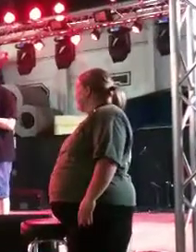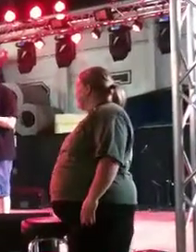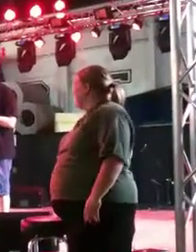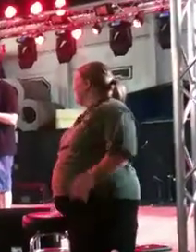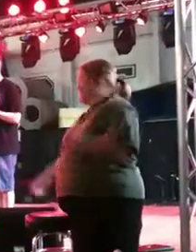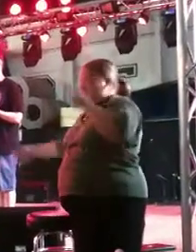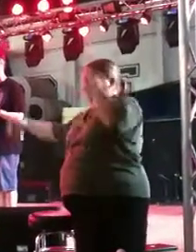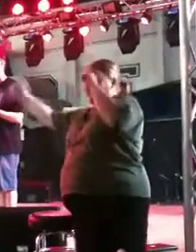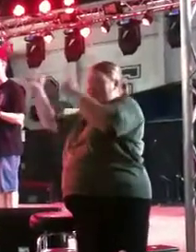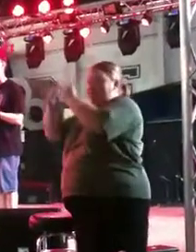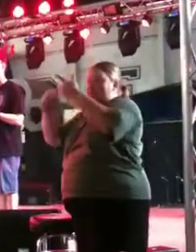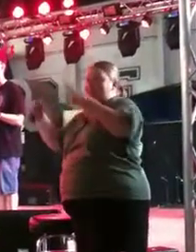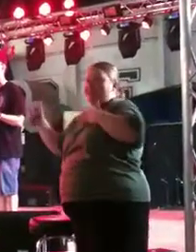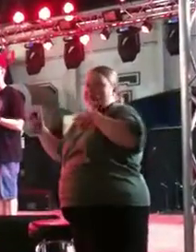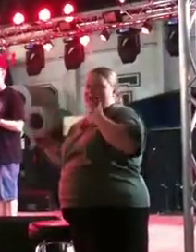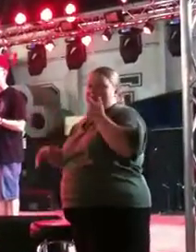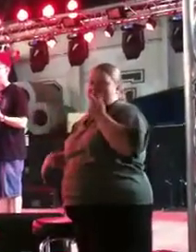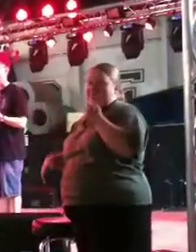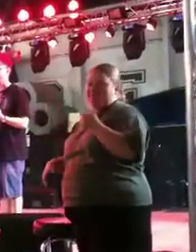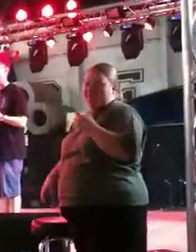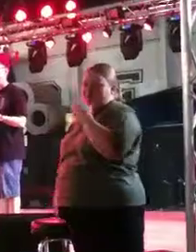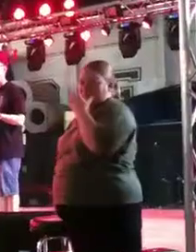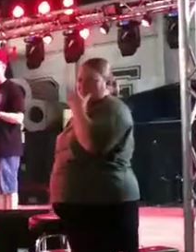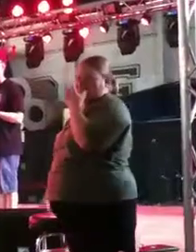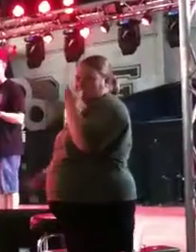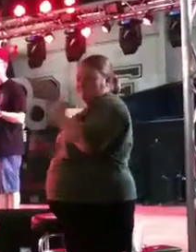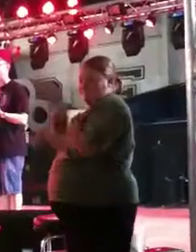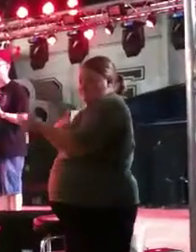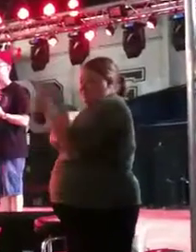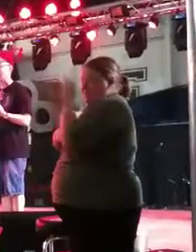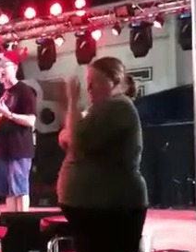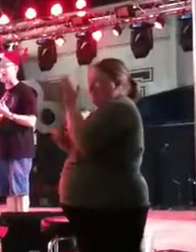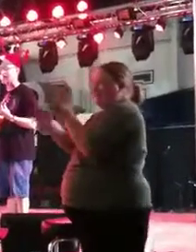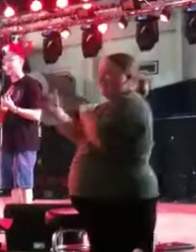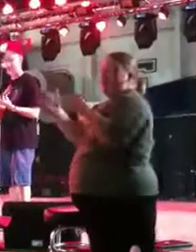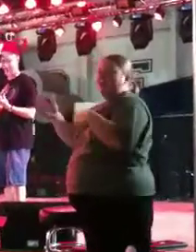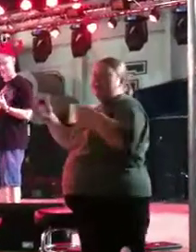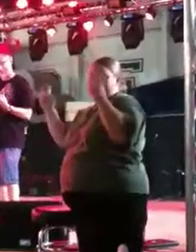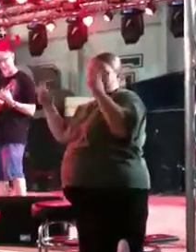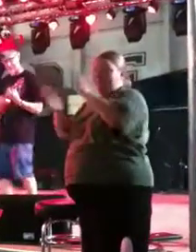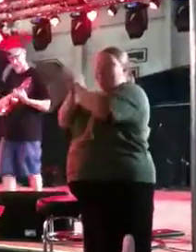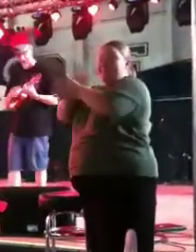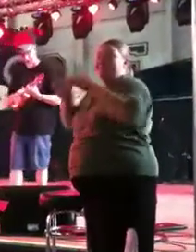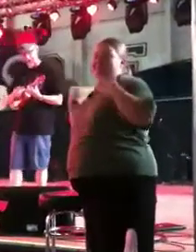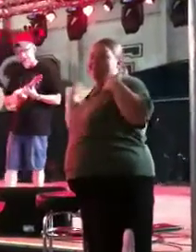This is for anybody feeling a little crabby this morning. This song is called Get Happy.